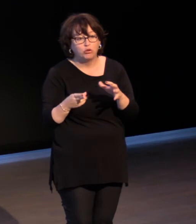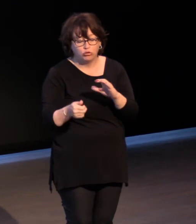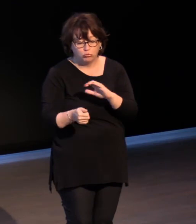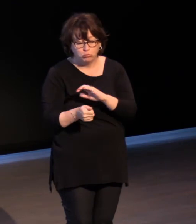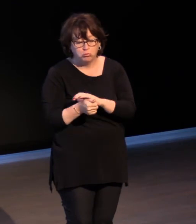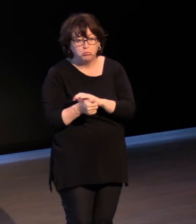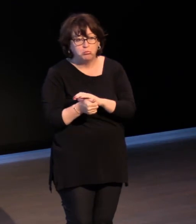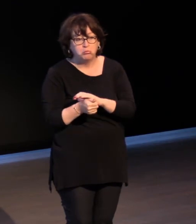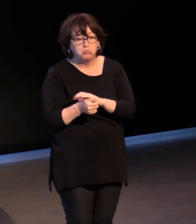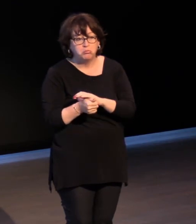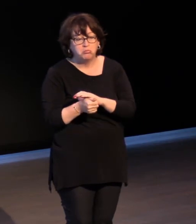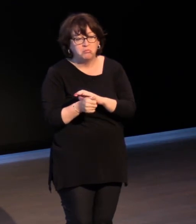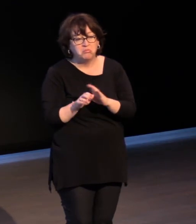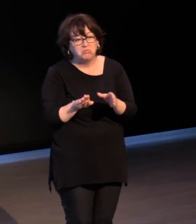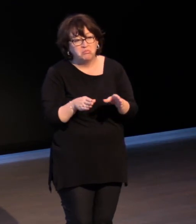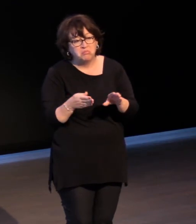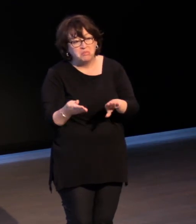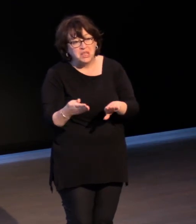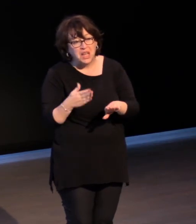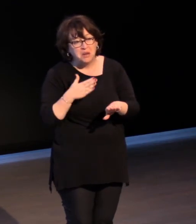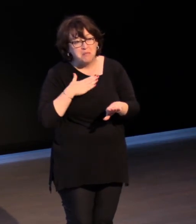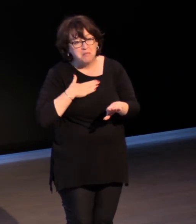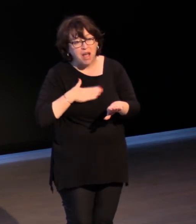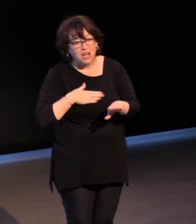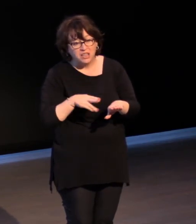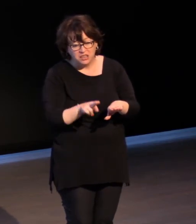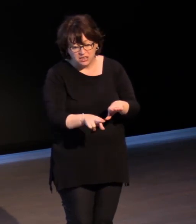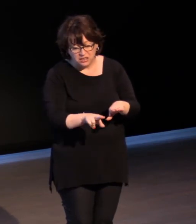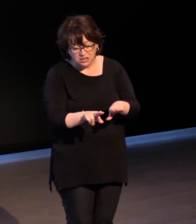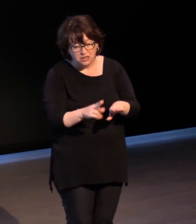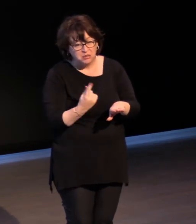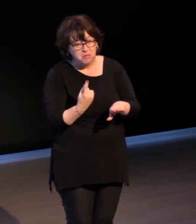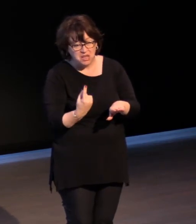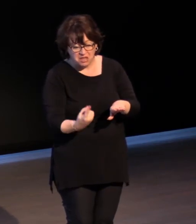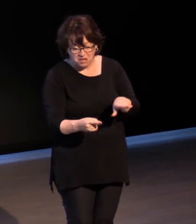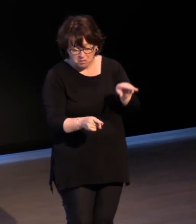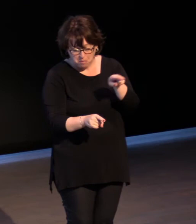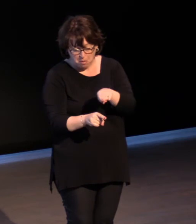under dead bodies in the mass graves.